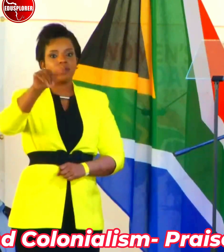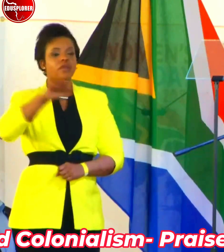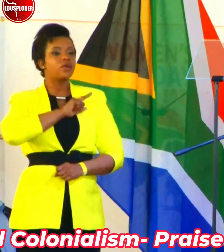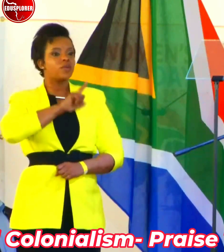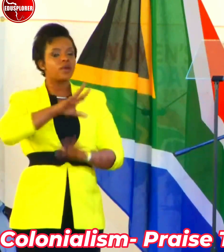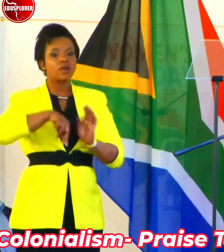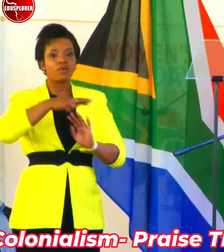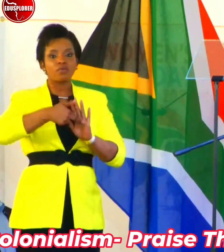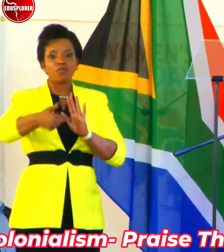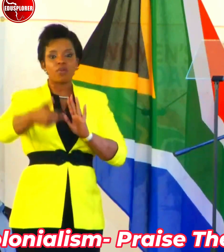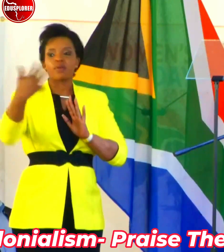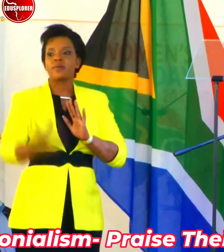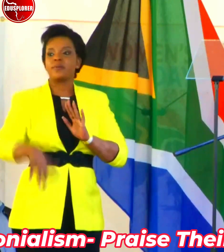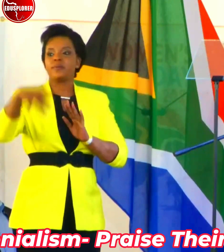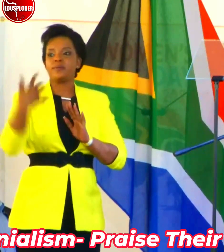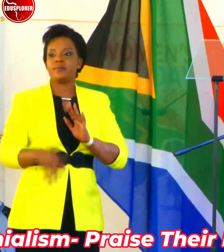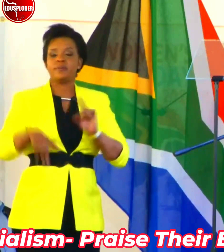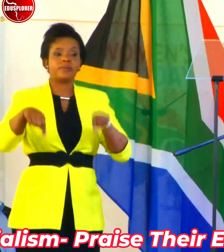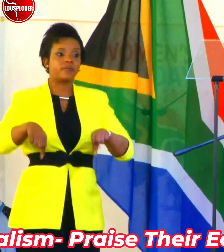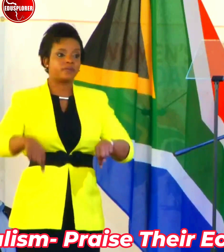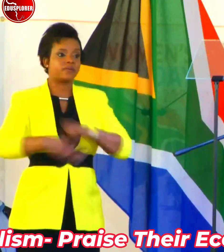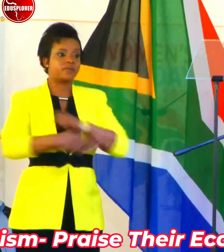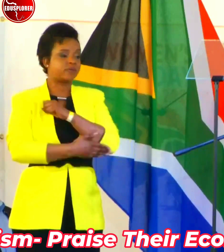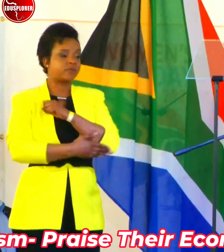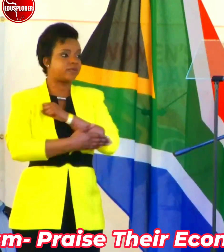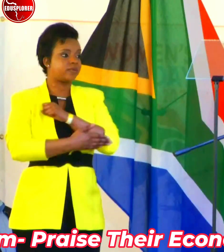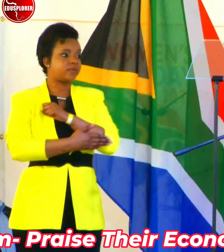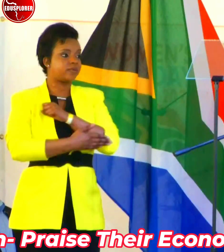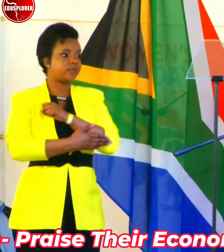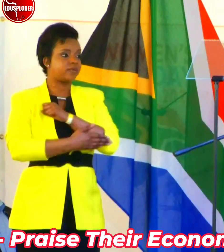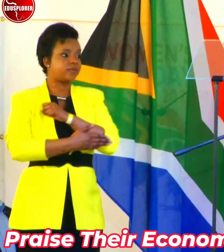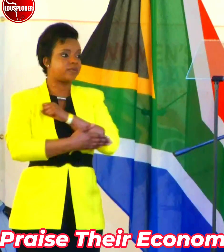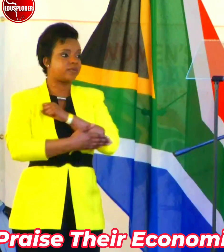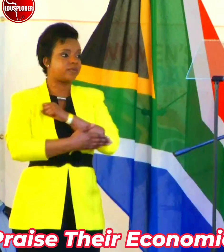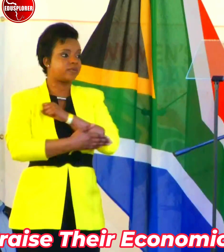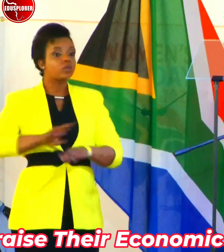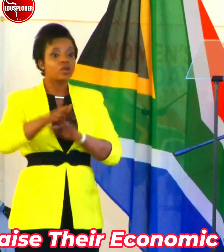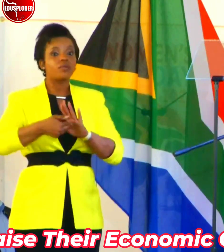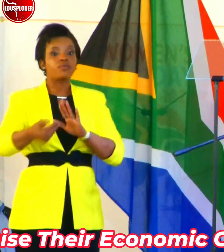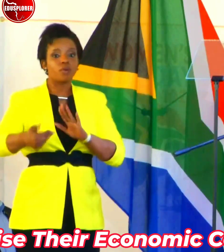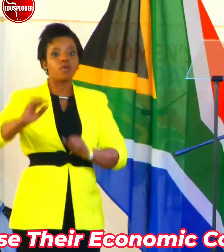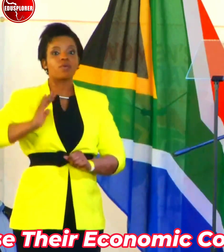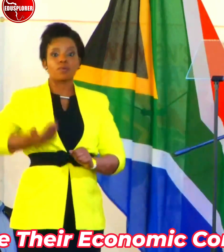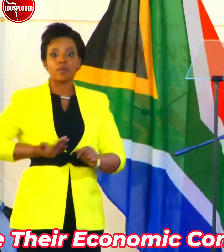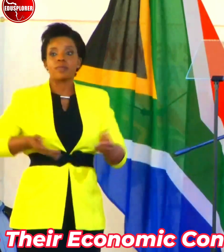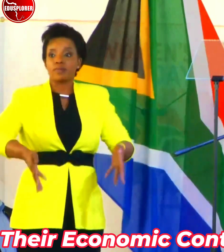nation. And the role of women in our country has been phenomenal.